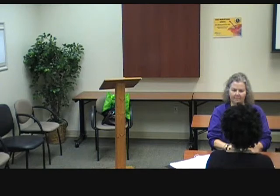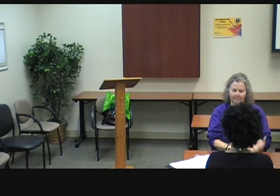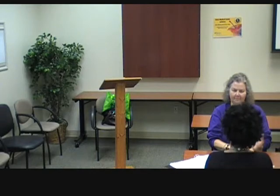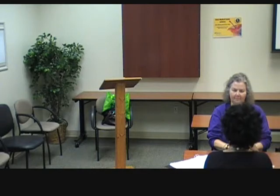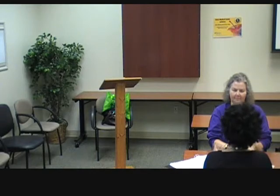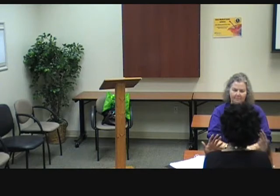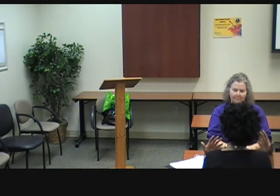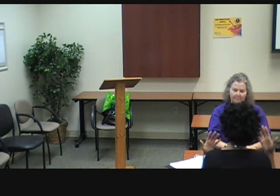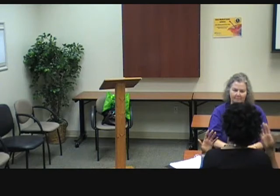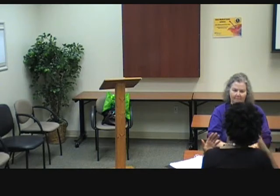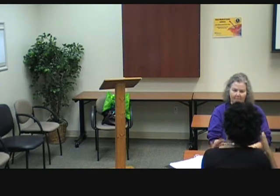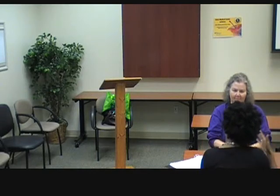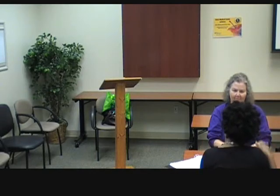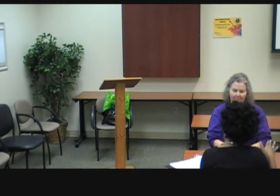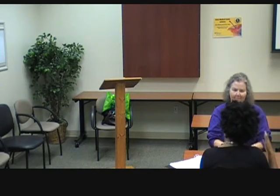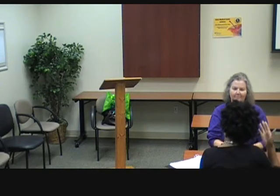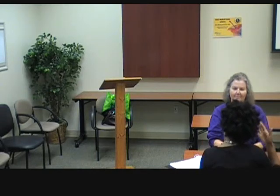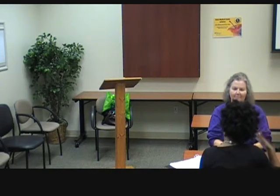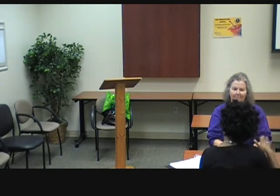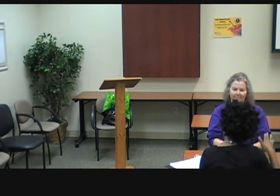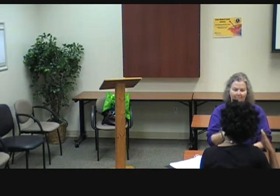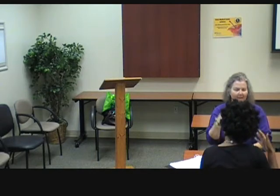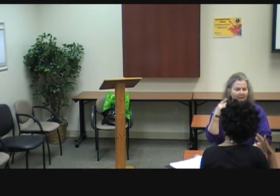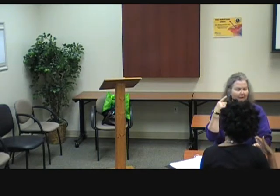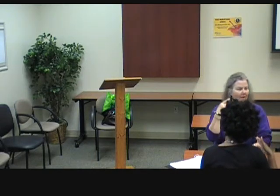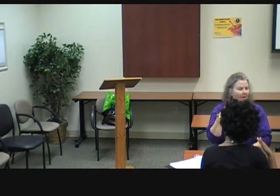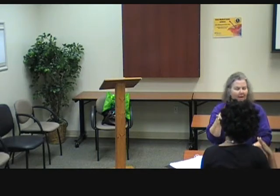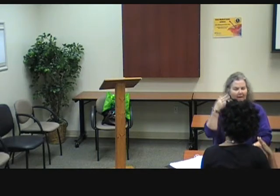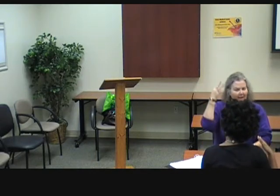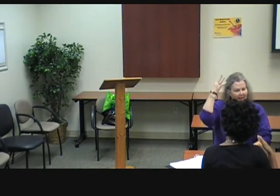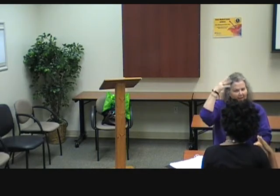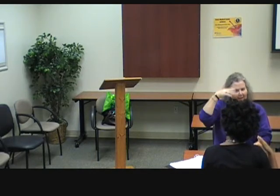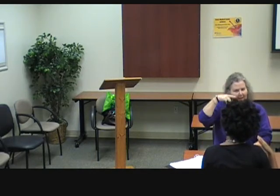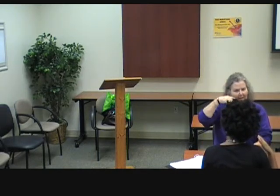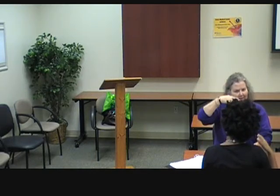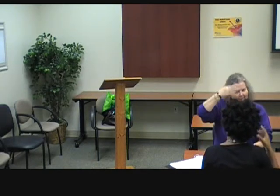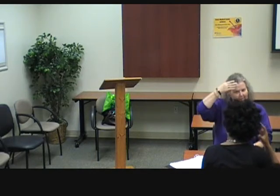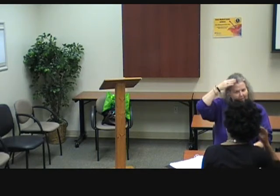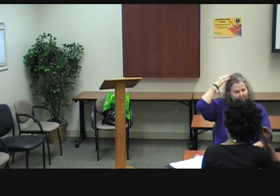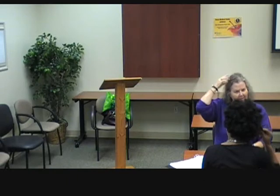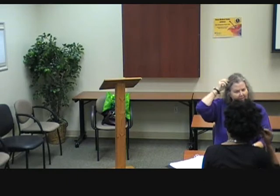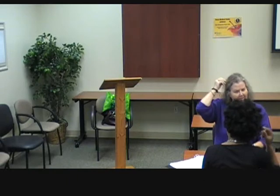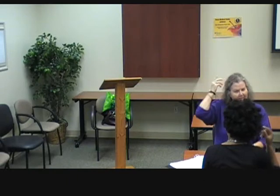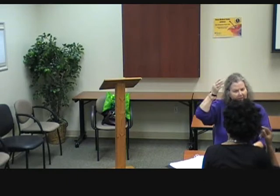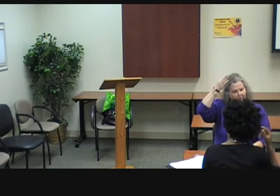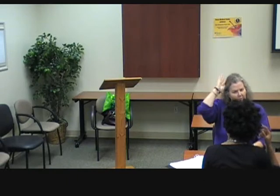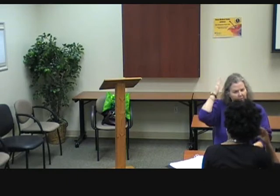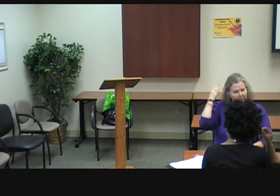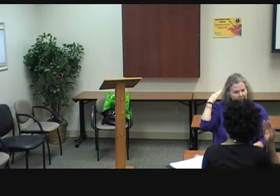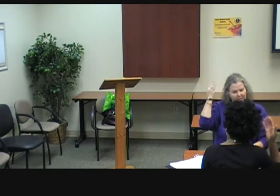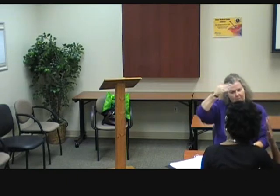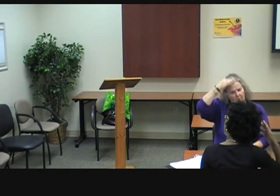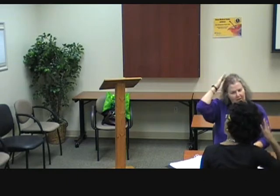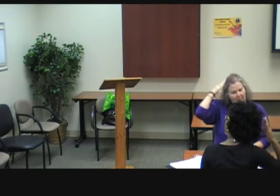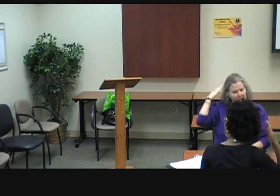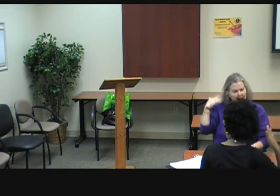Just point it. That's what I'm looking. He has just hair waves, just waves. I'm not